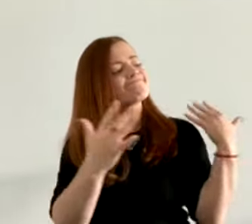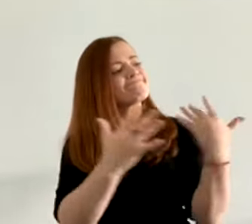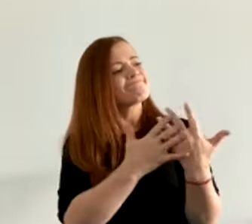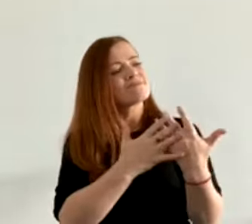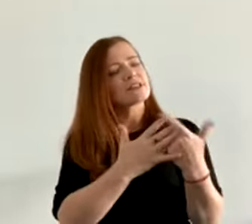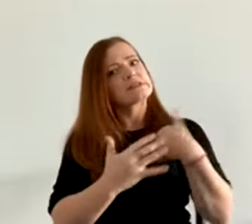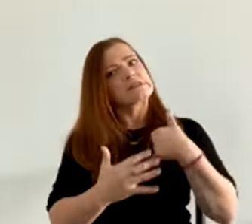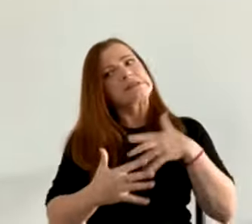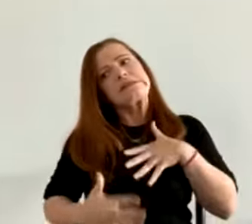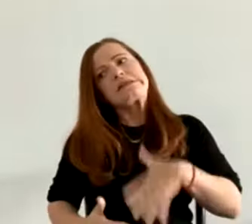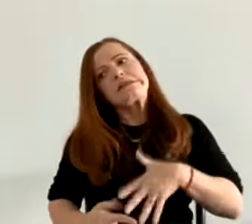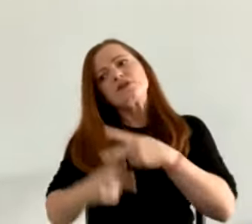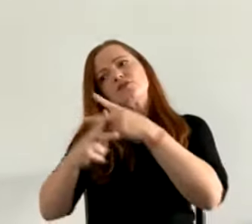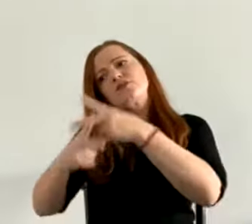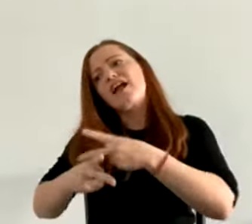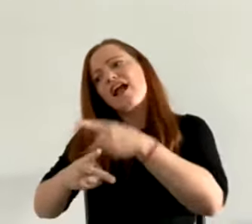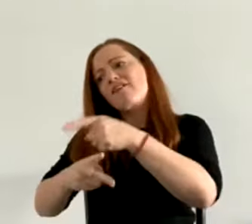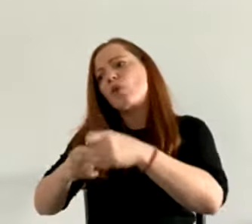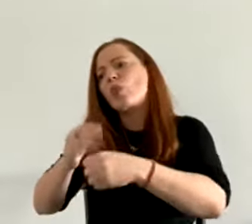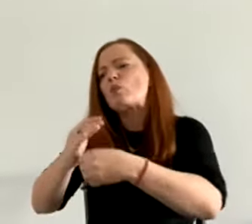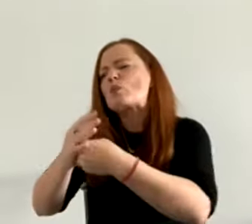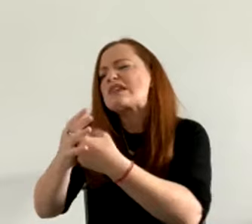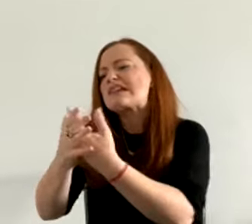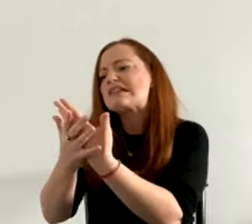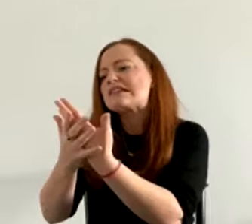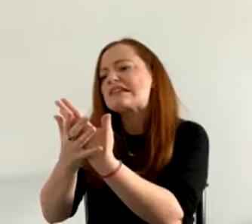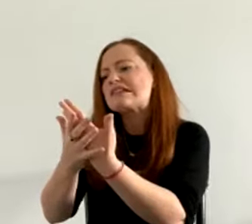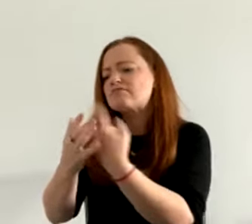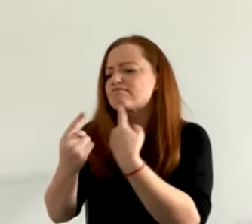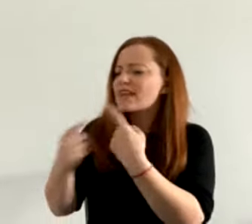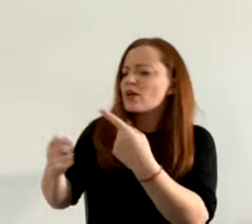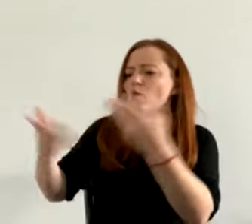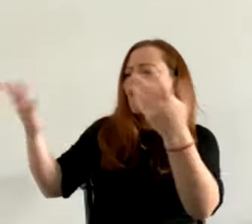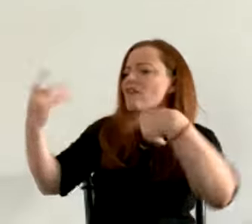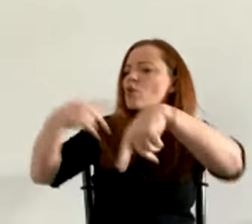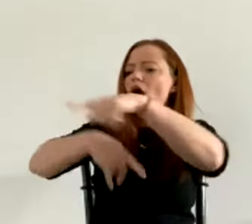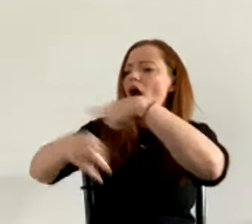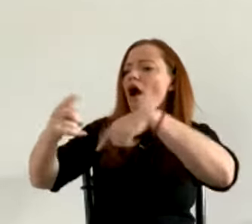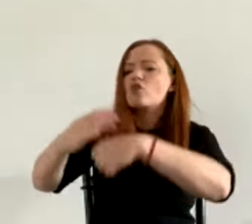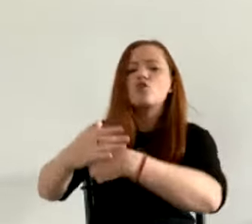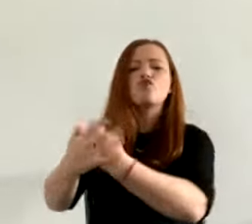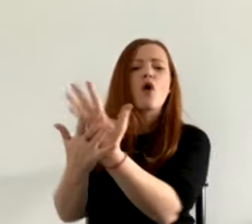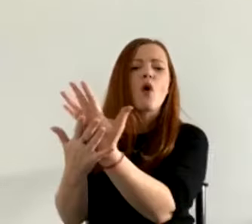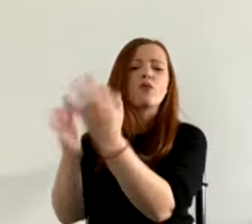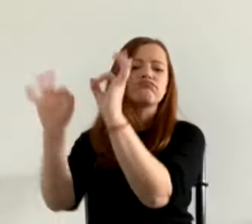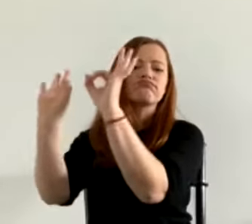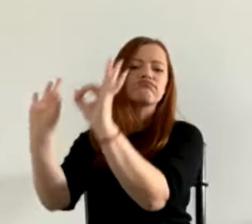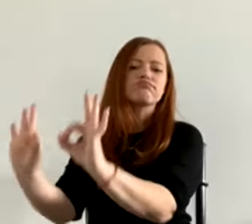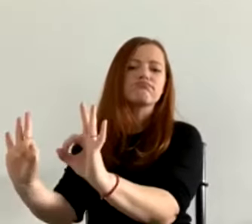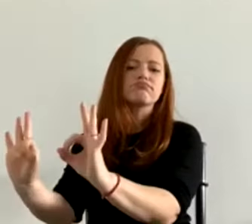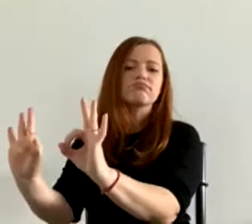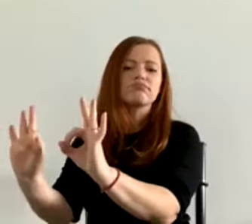strong. I want to tell them, wherever you are, you grow in all the right places.